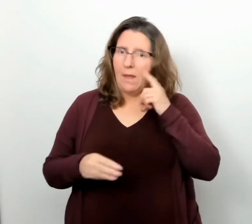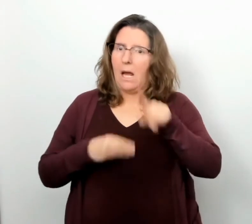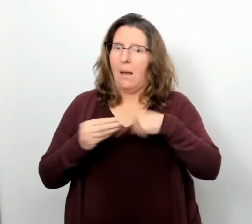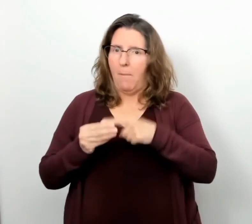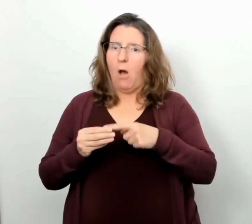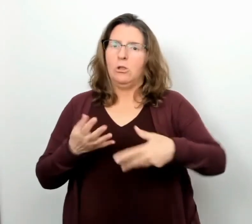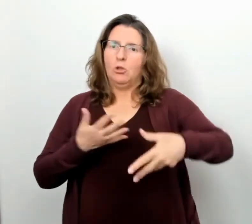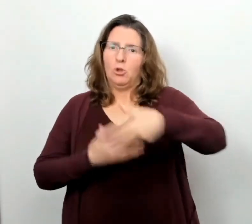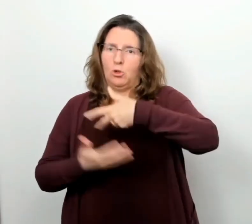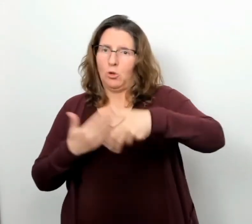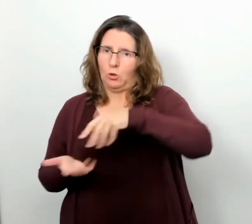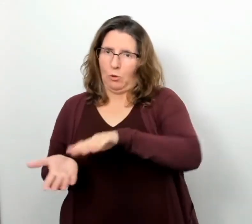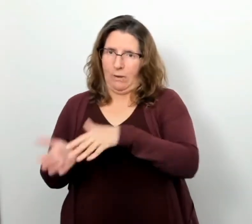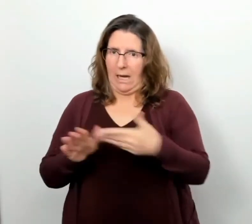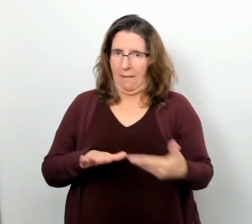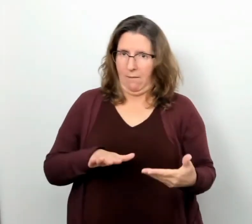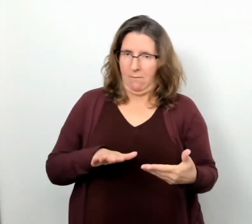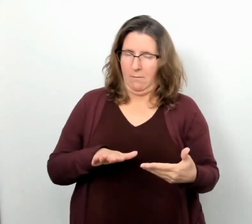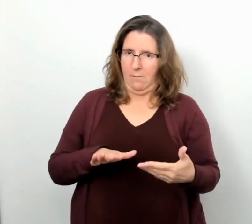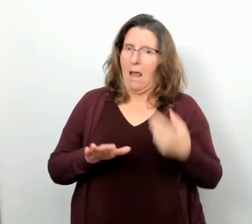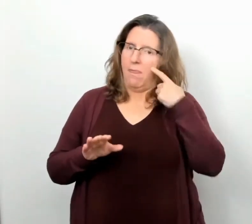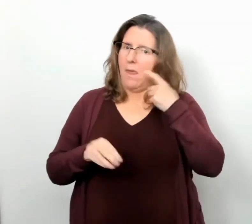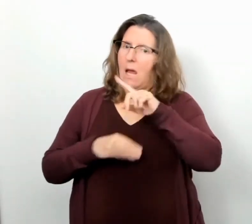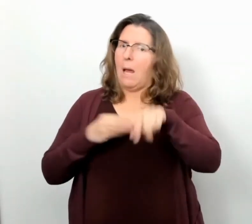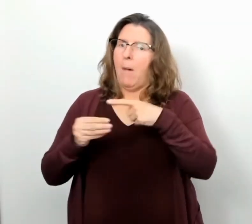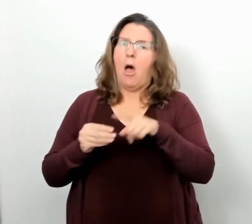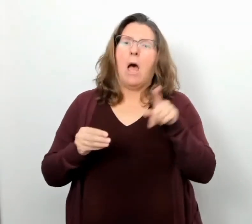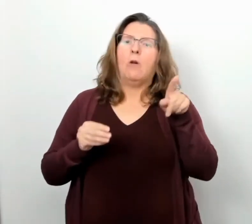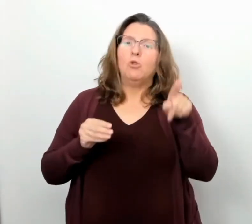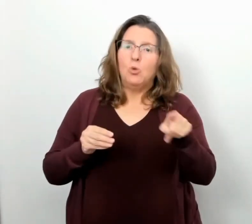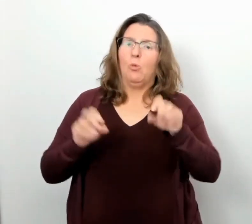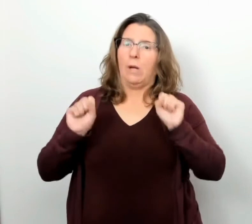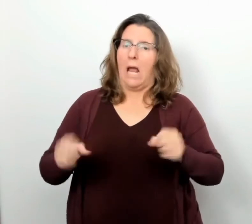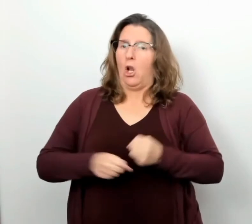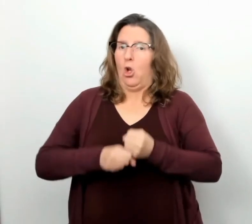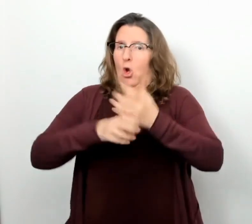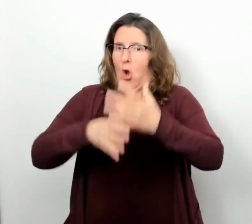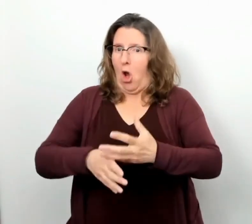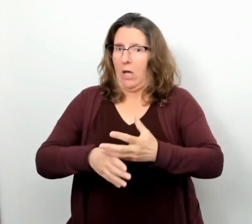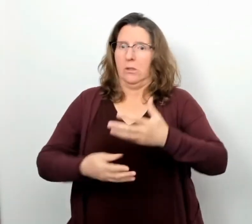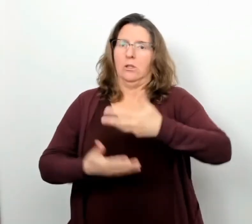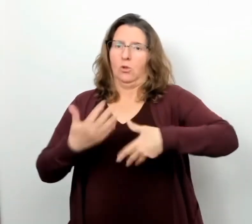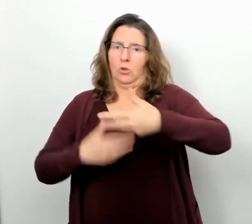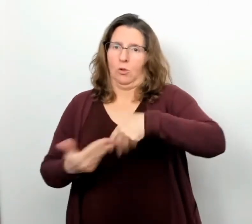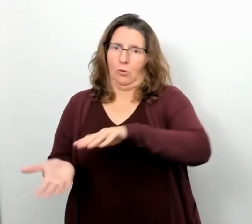Let's go back to that concept of social death. Please think about whether your actions demonstrate